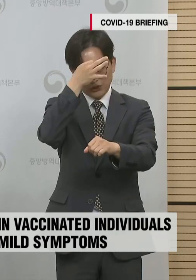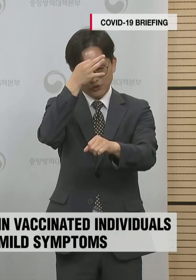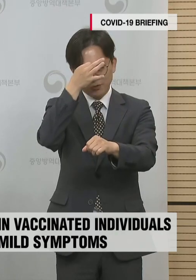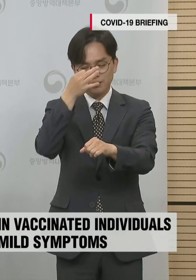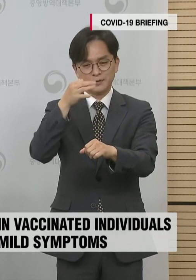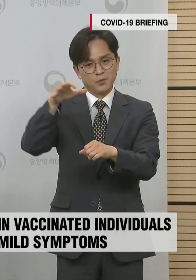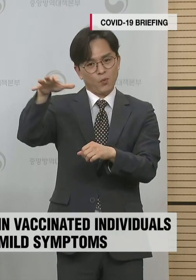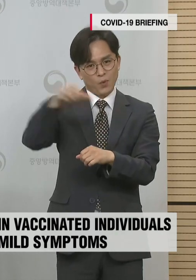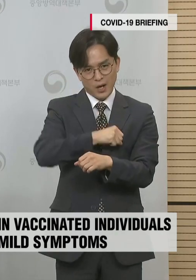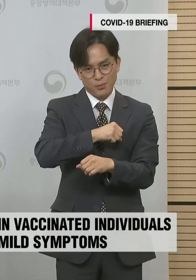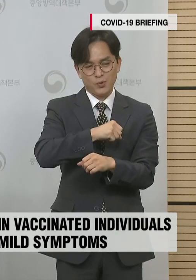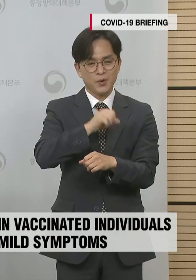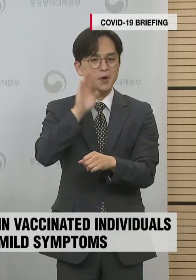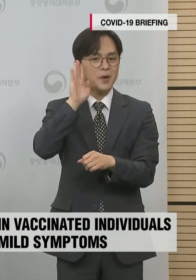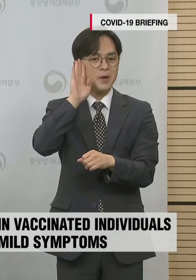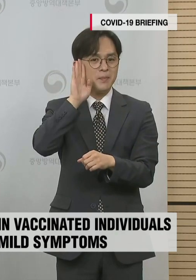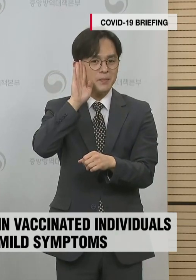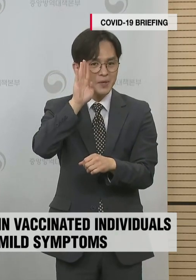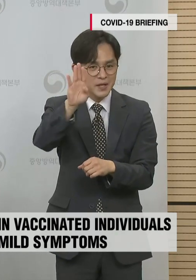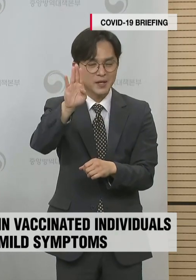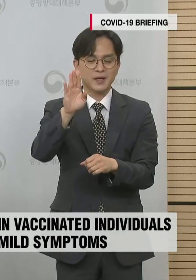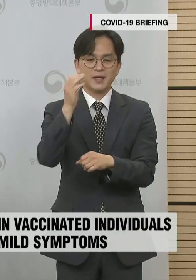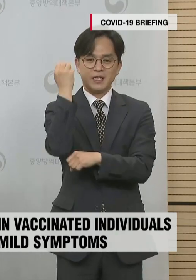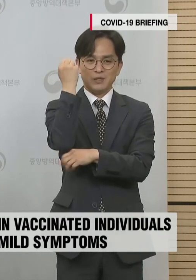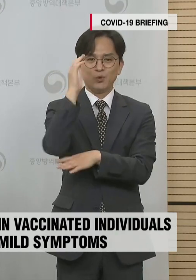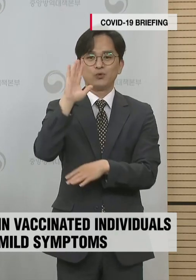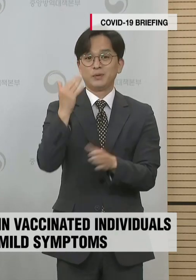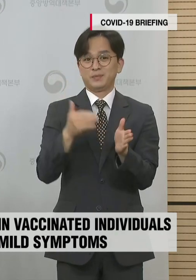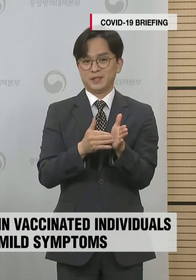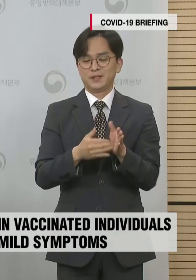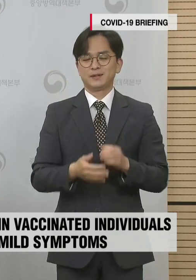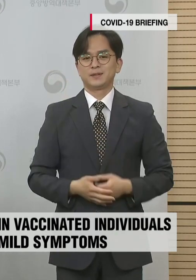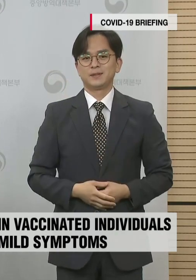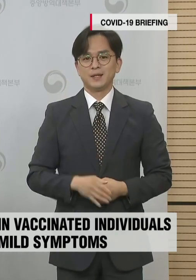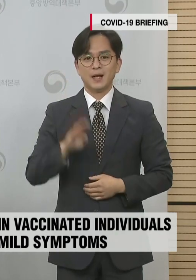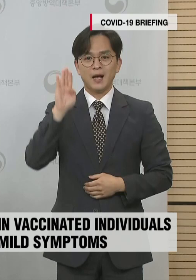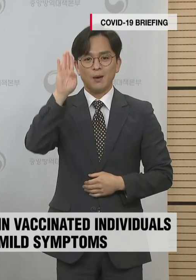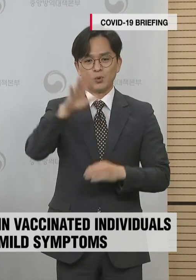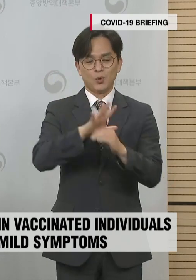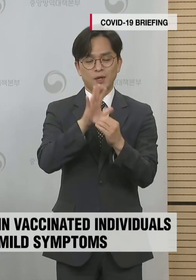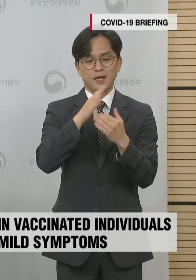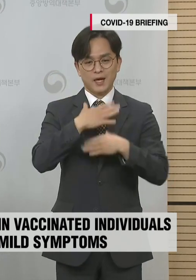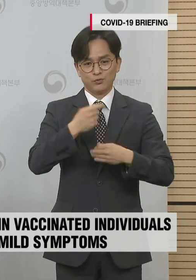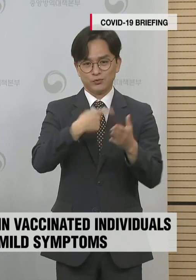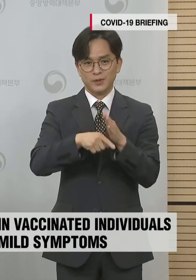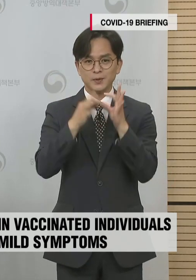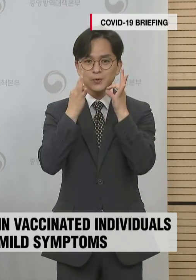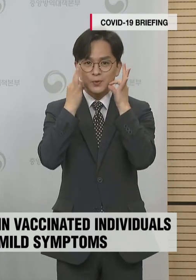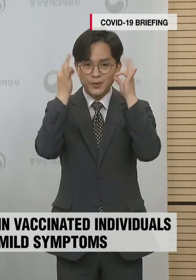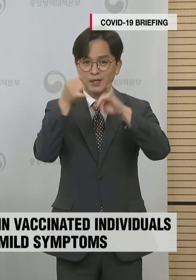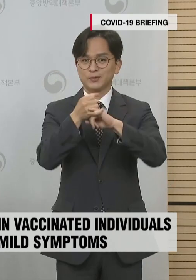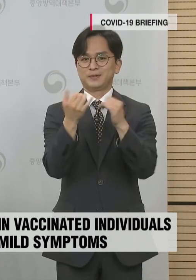future going forward, even after combating the COVID-19. We will also exert our full efforts.